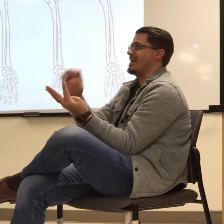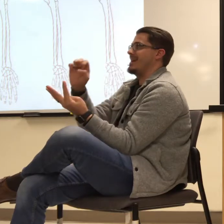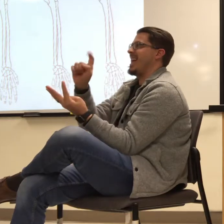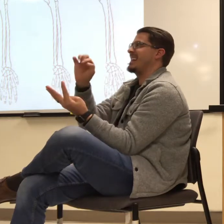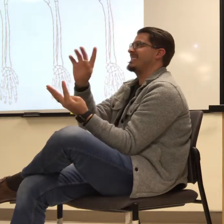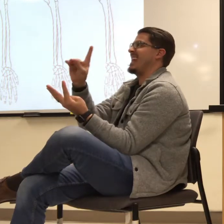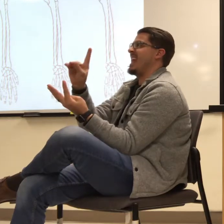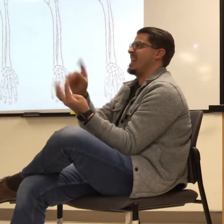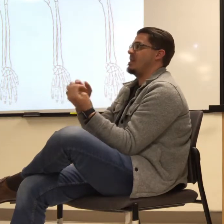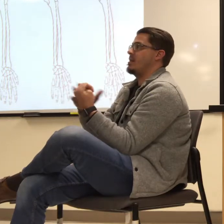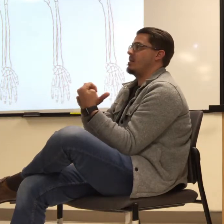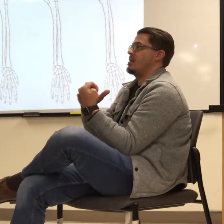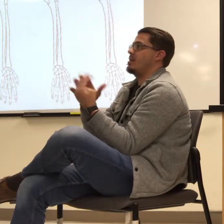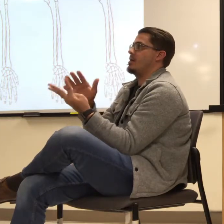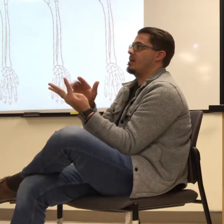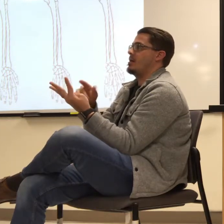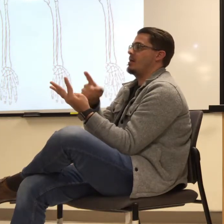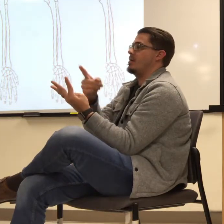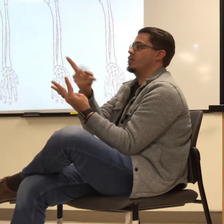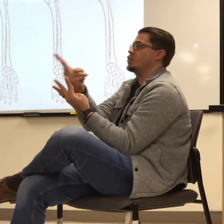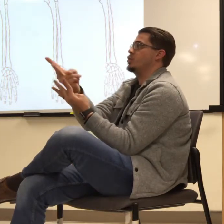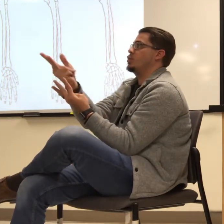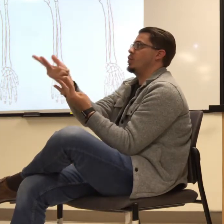basically. And so